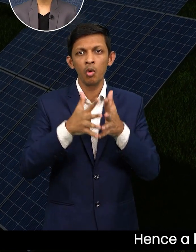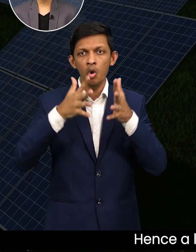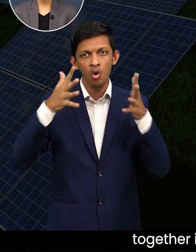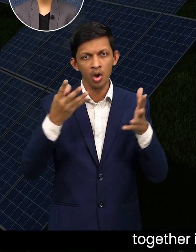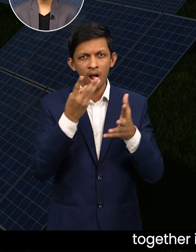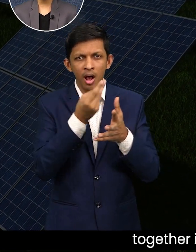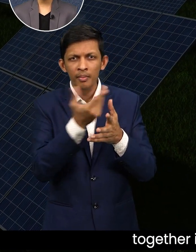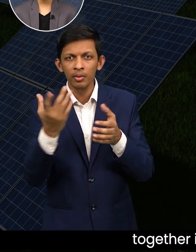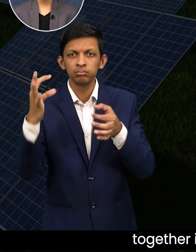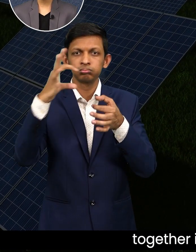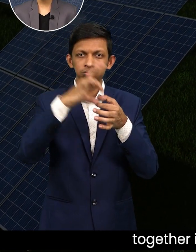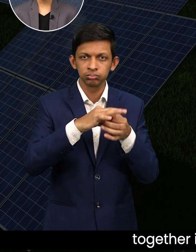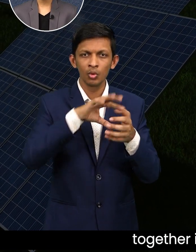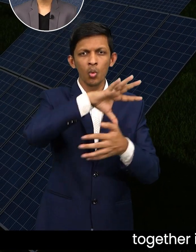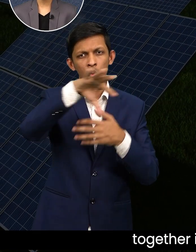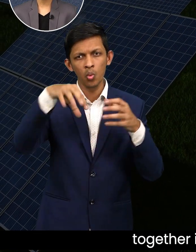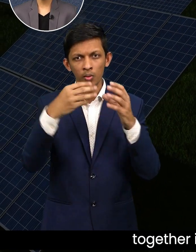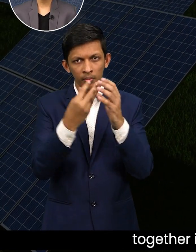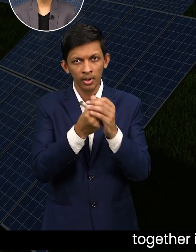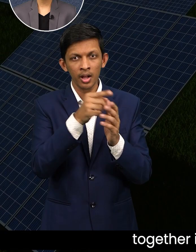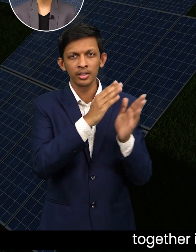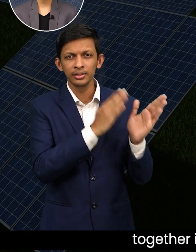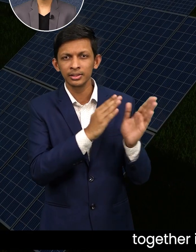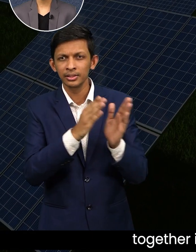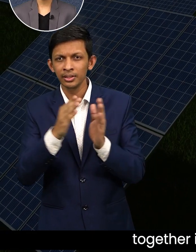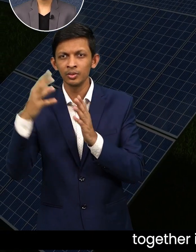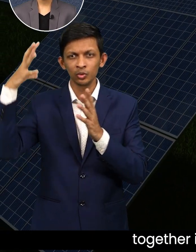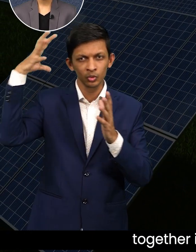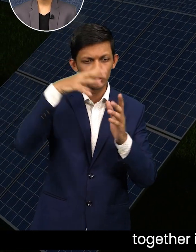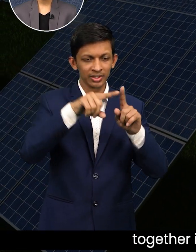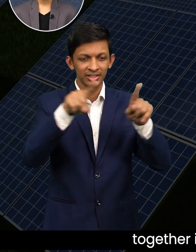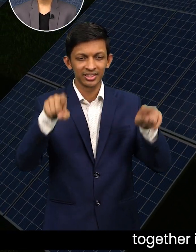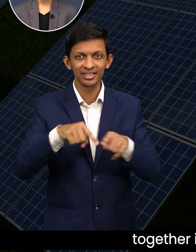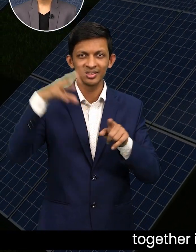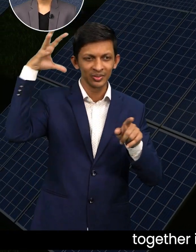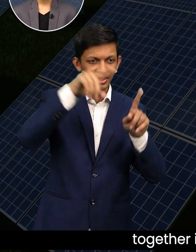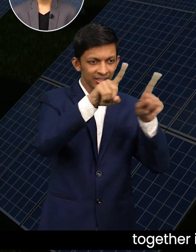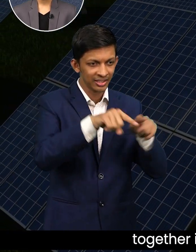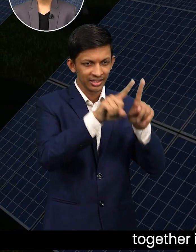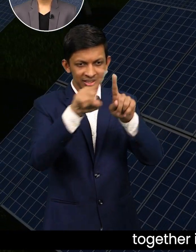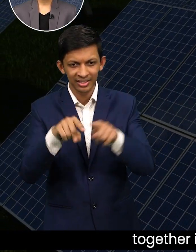are joined together in a series to form a solar panel.